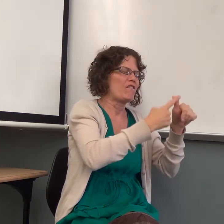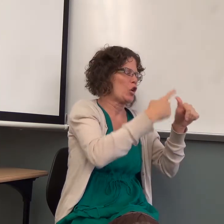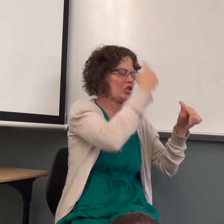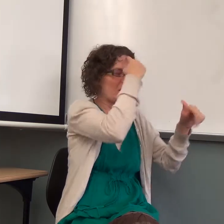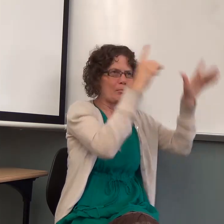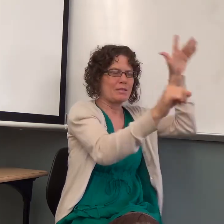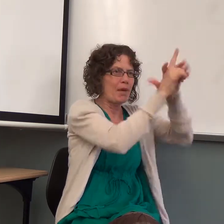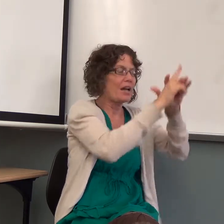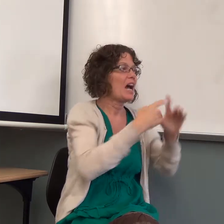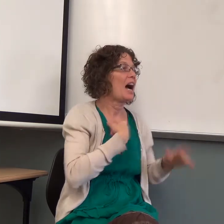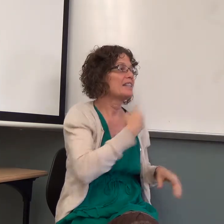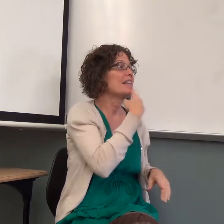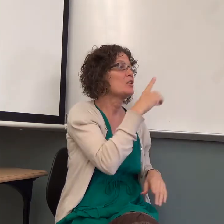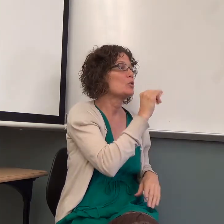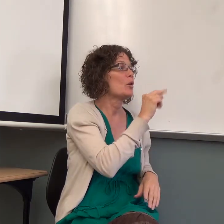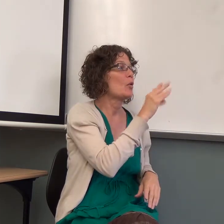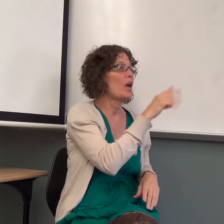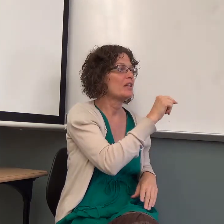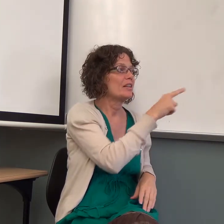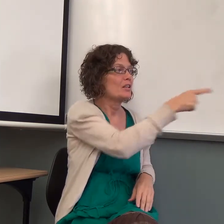donut, you'd say cop.